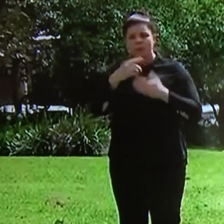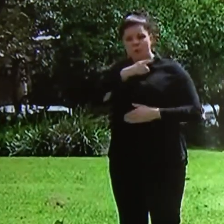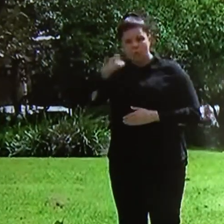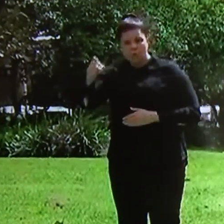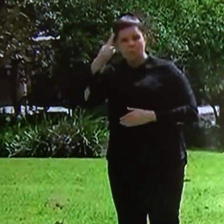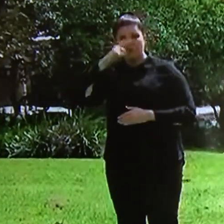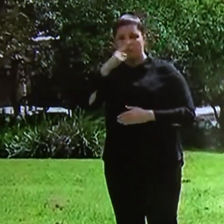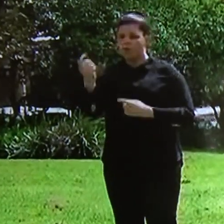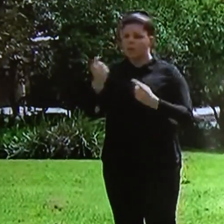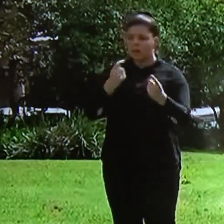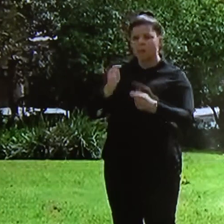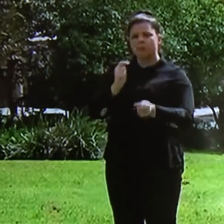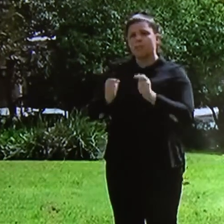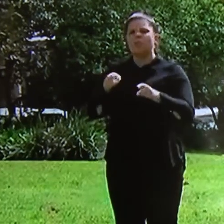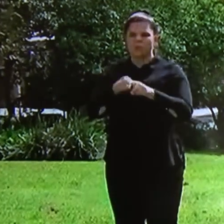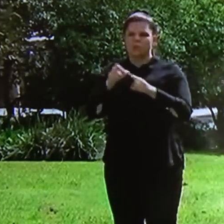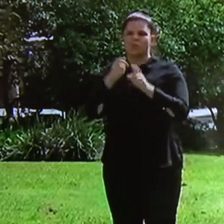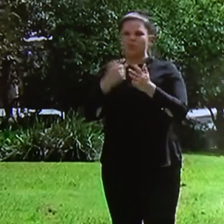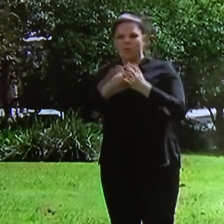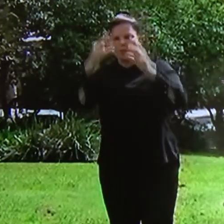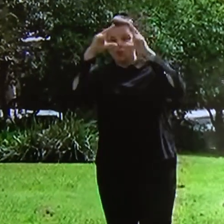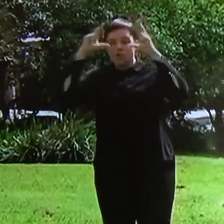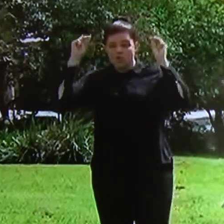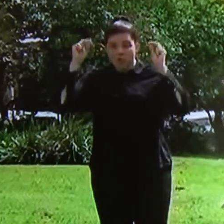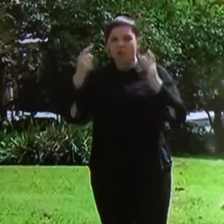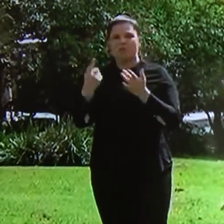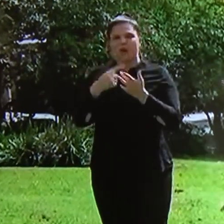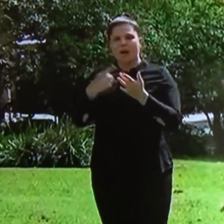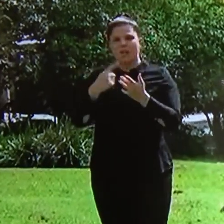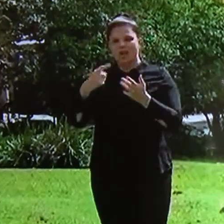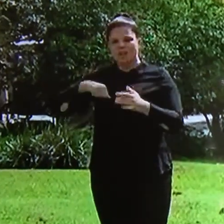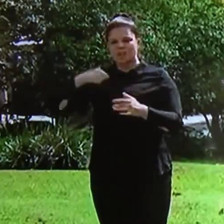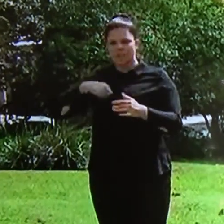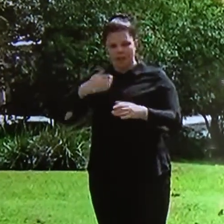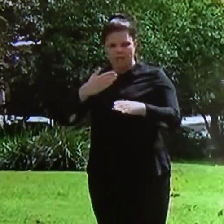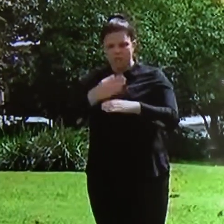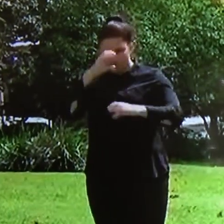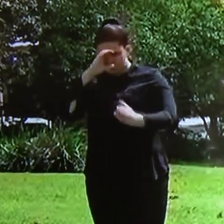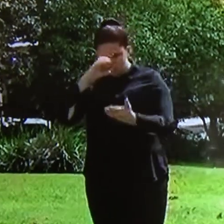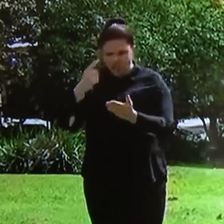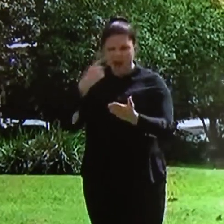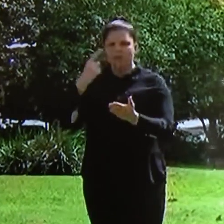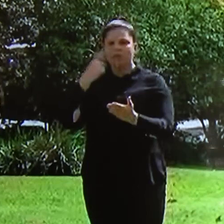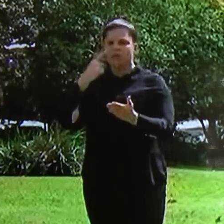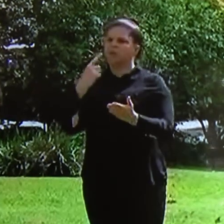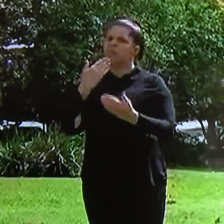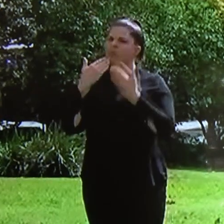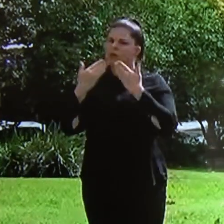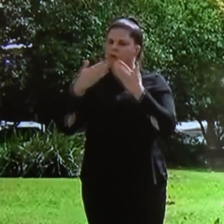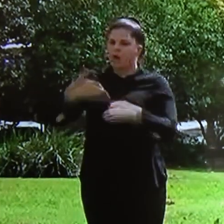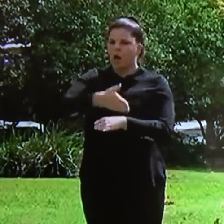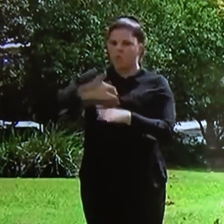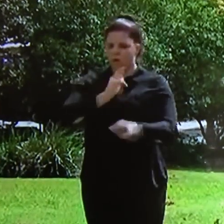also the nurses, doctors and pathology staff who have undertaken those extra tests. The fact that we